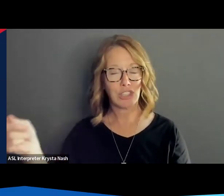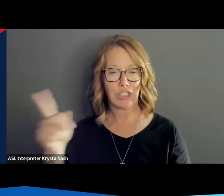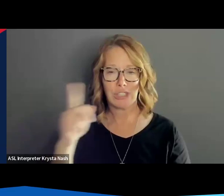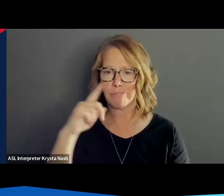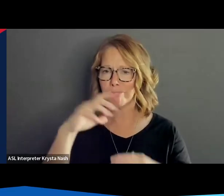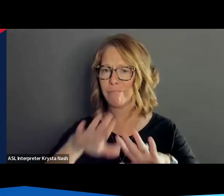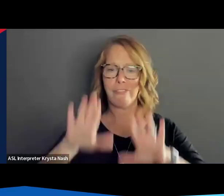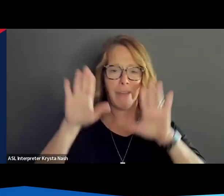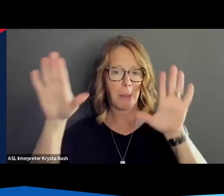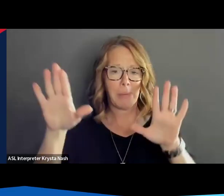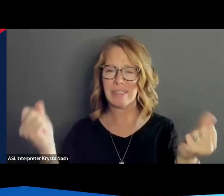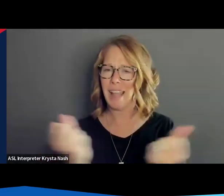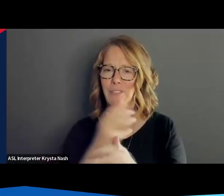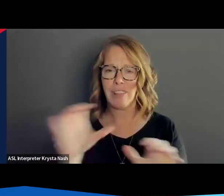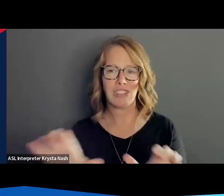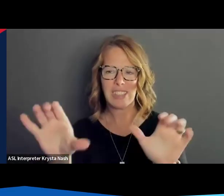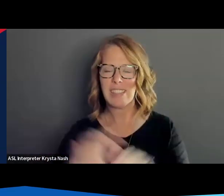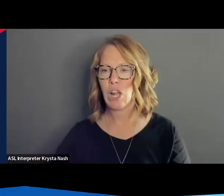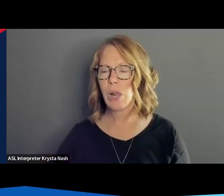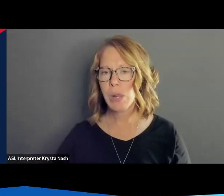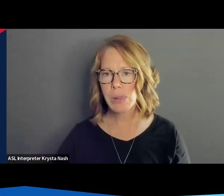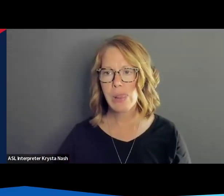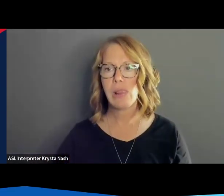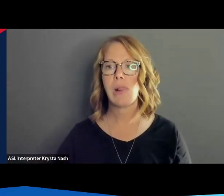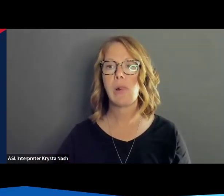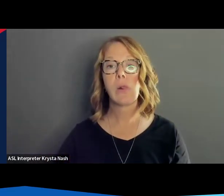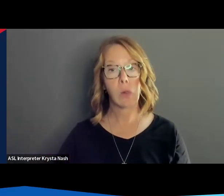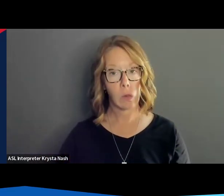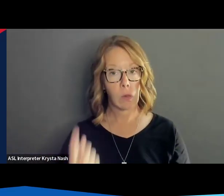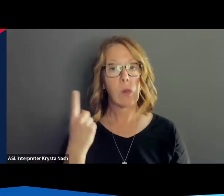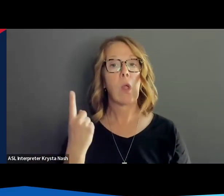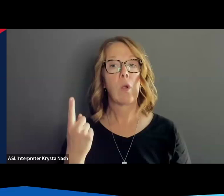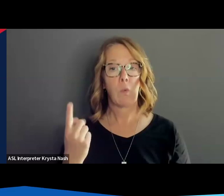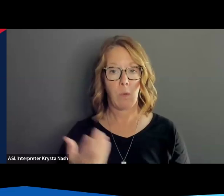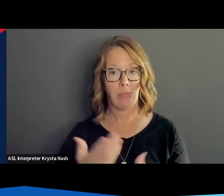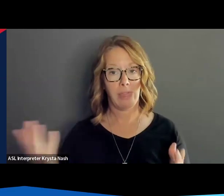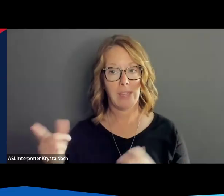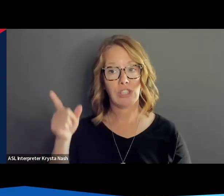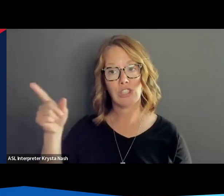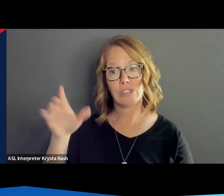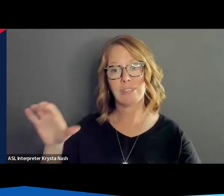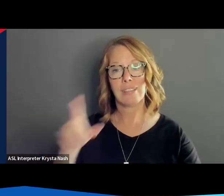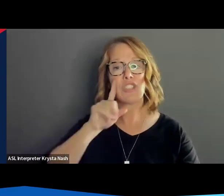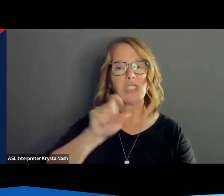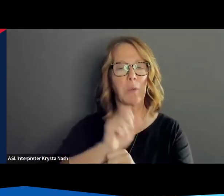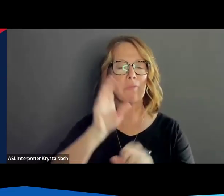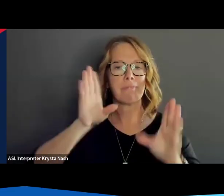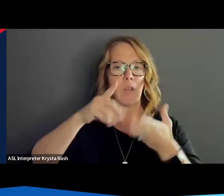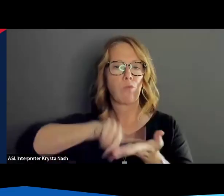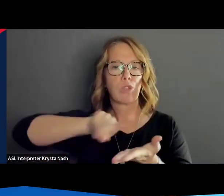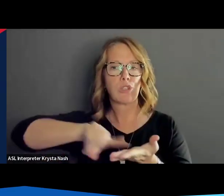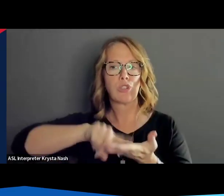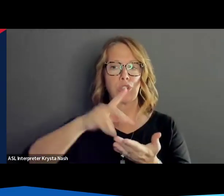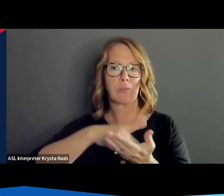at everything she does. And one of the things that she does is she's working on a research project. I'm going to look over